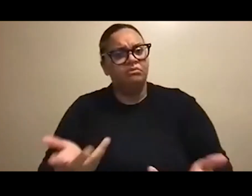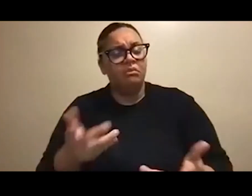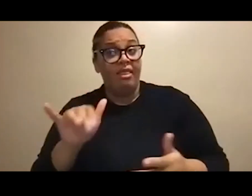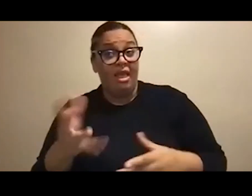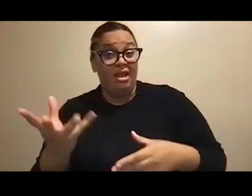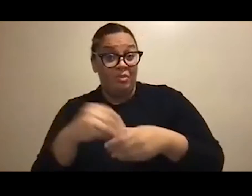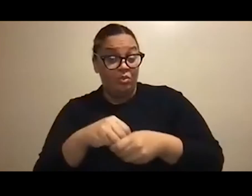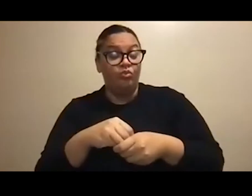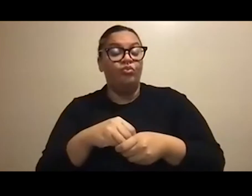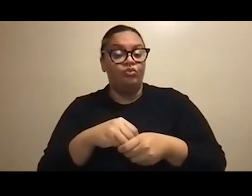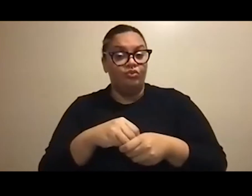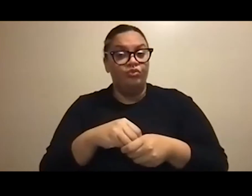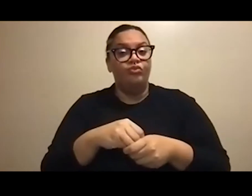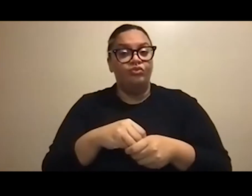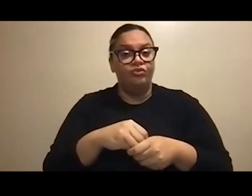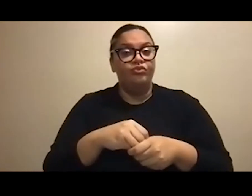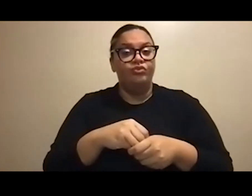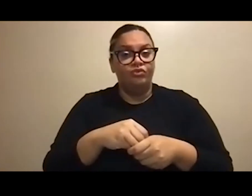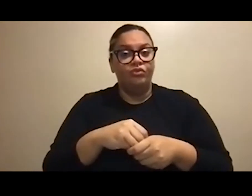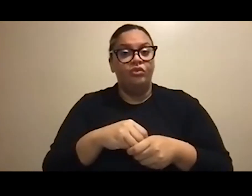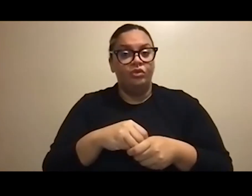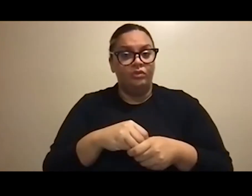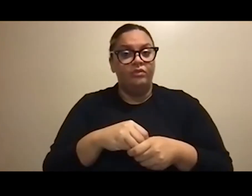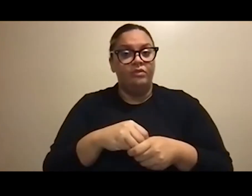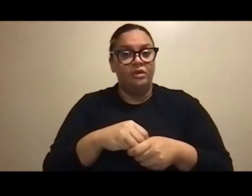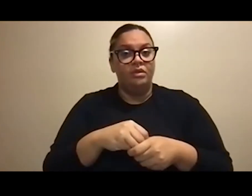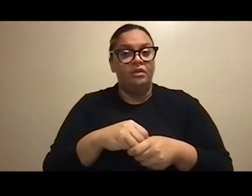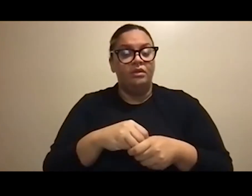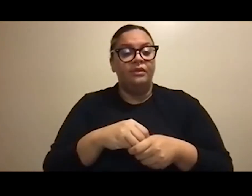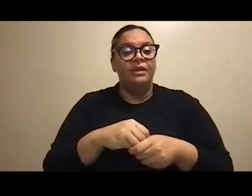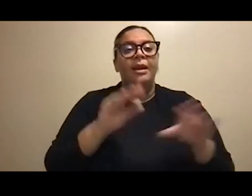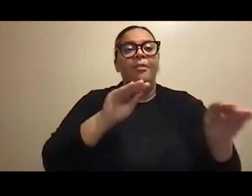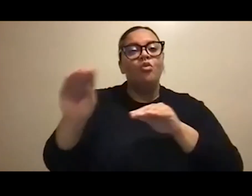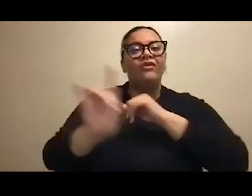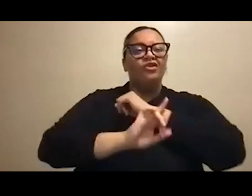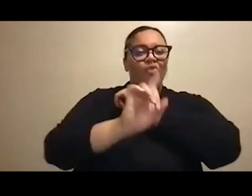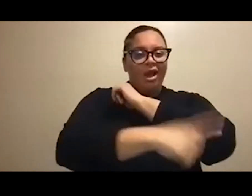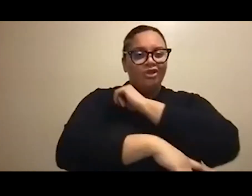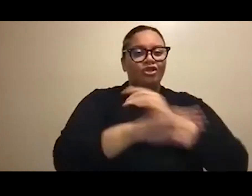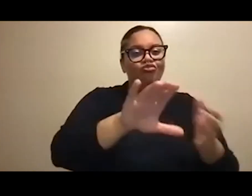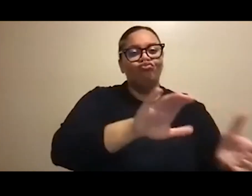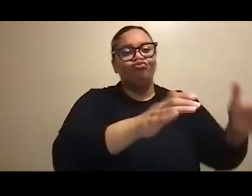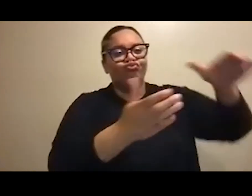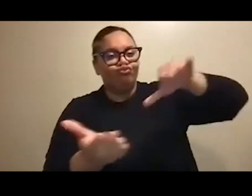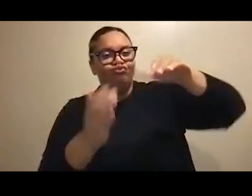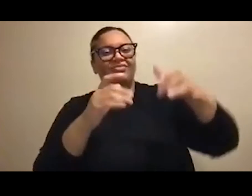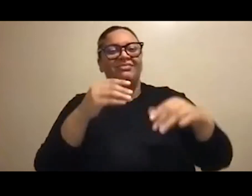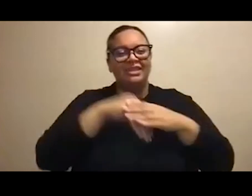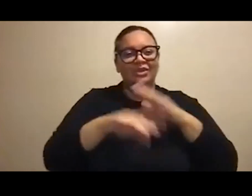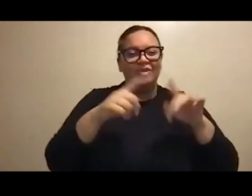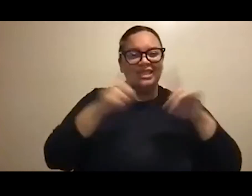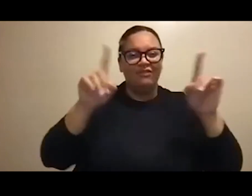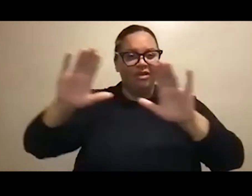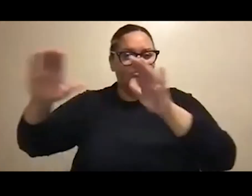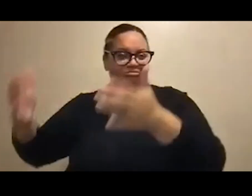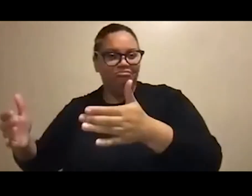dredging one part of the harbor and dumping fill in another part of the harbor. Long story short, the fill raised the